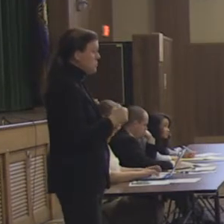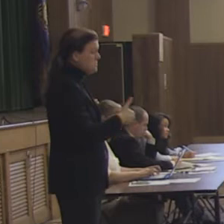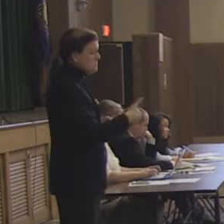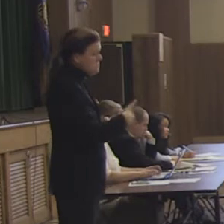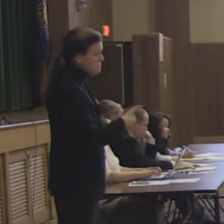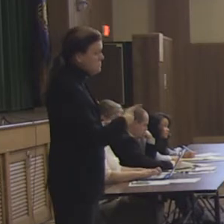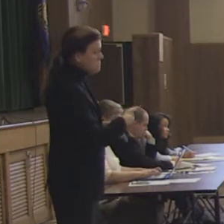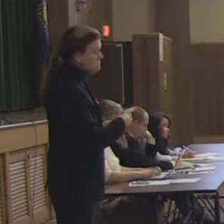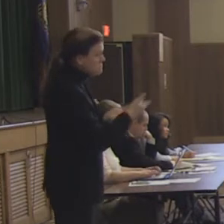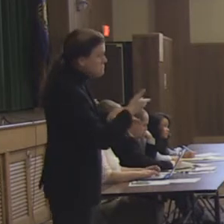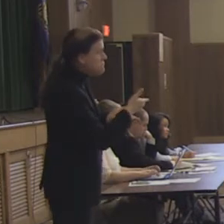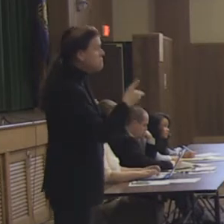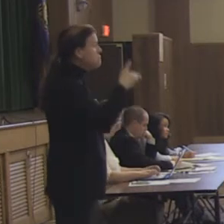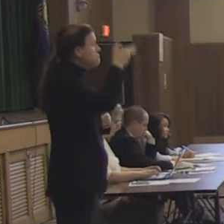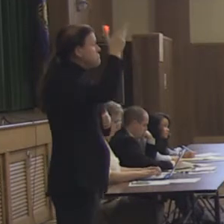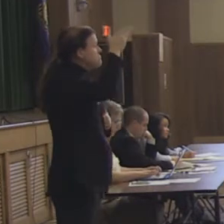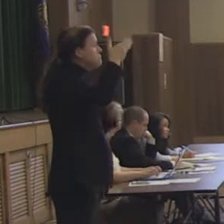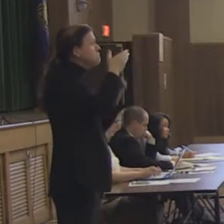in